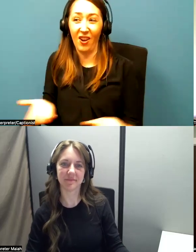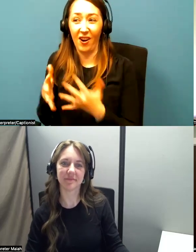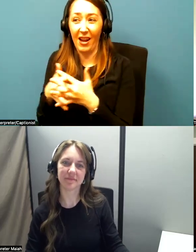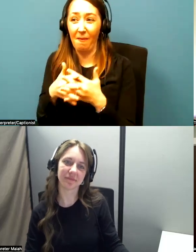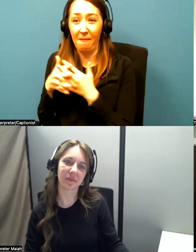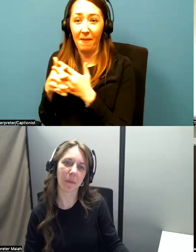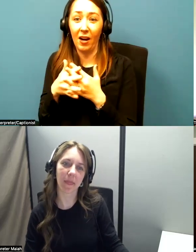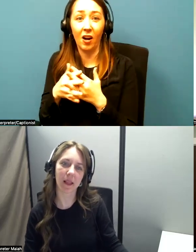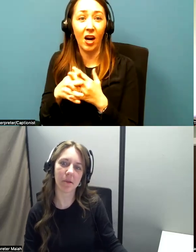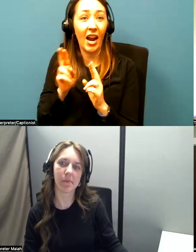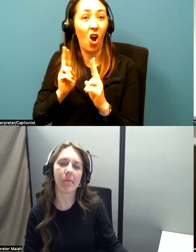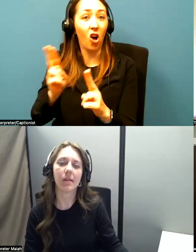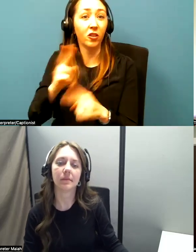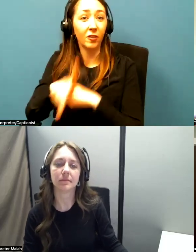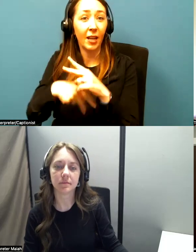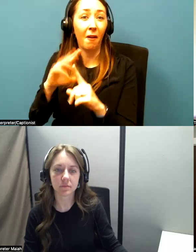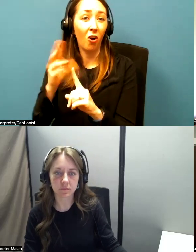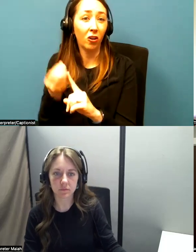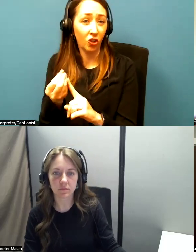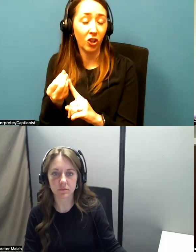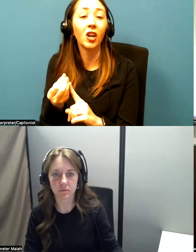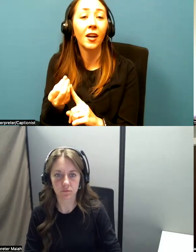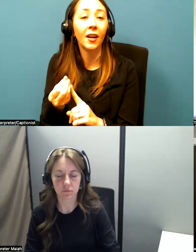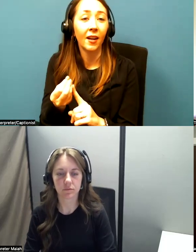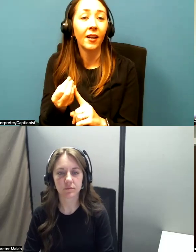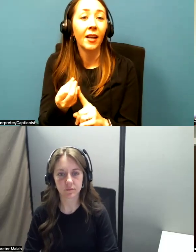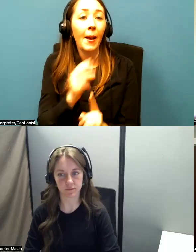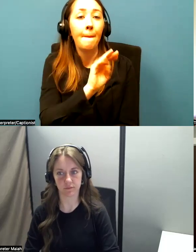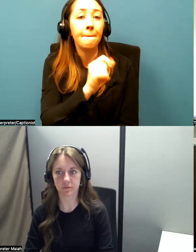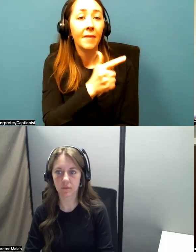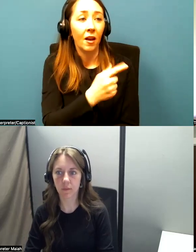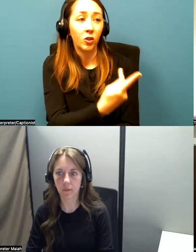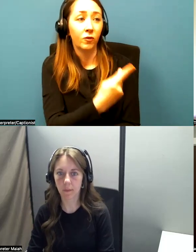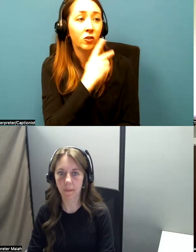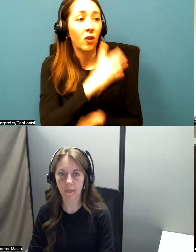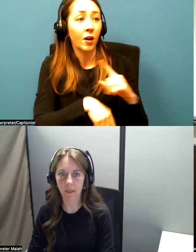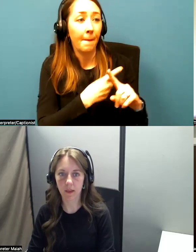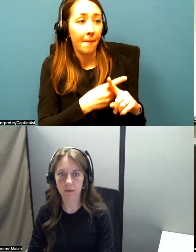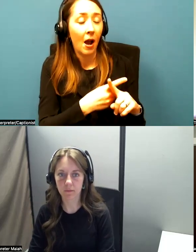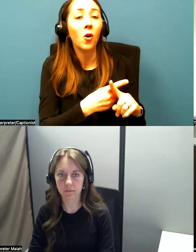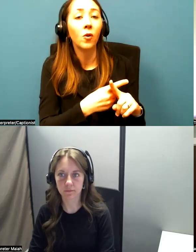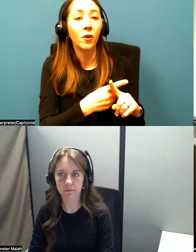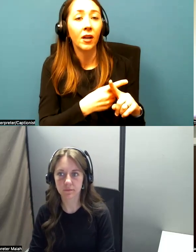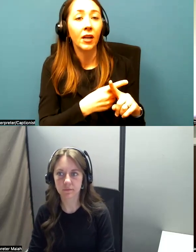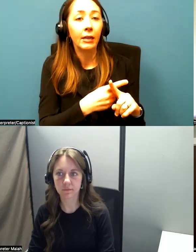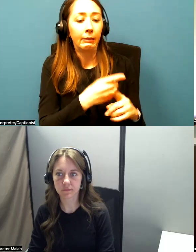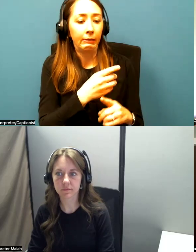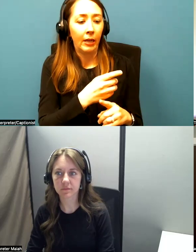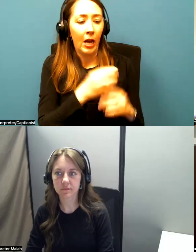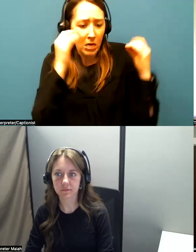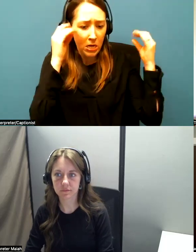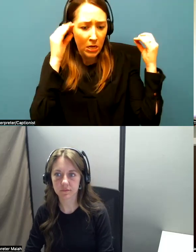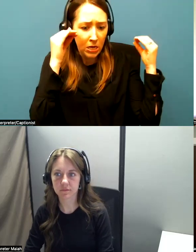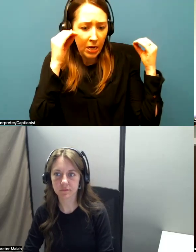in sort of hustle culture. And a lot of what Miguel and I talked about was being able to stop thinking so much